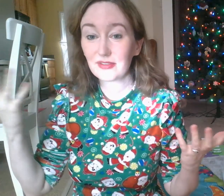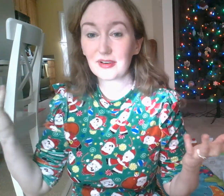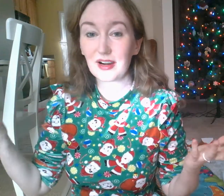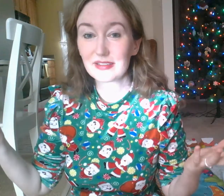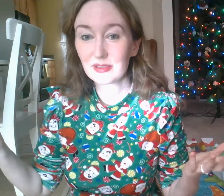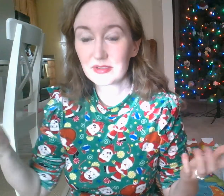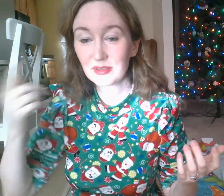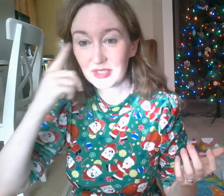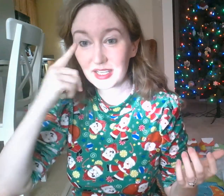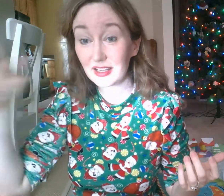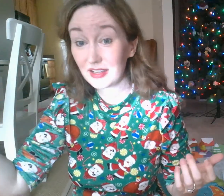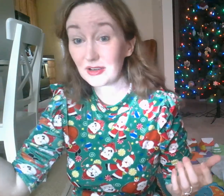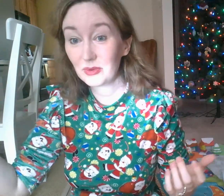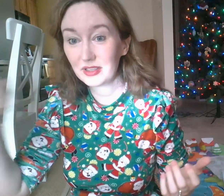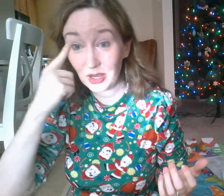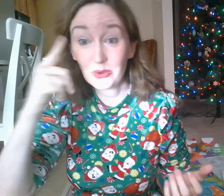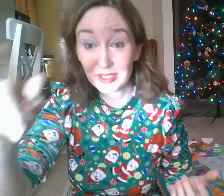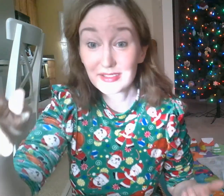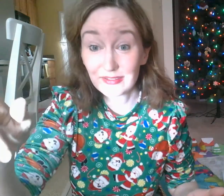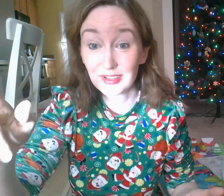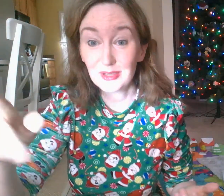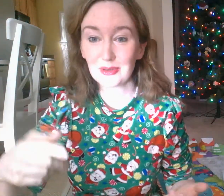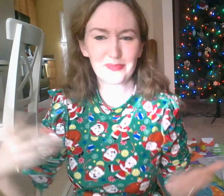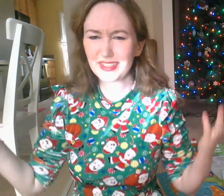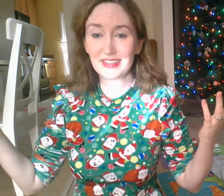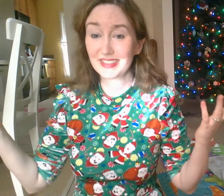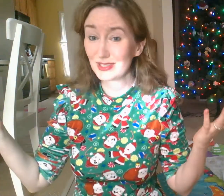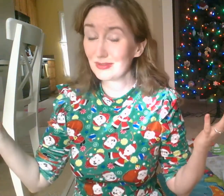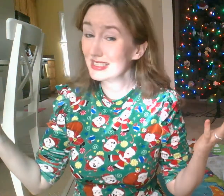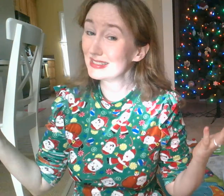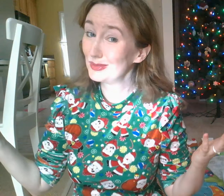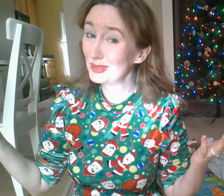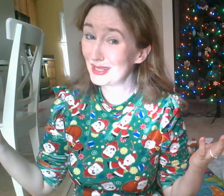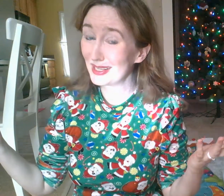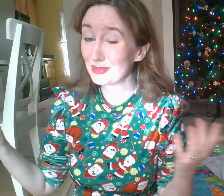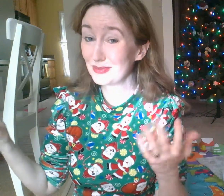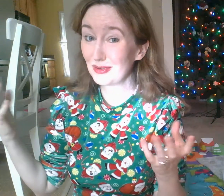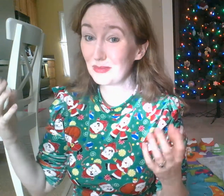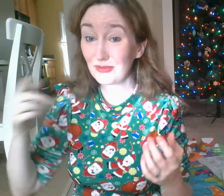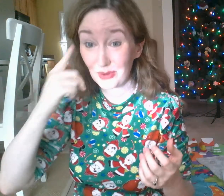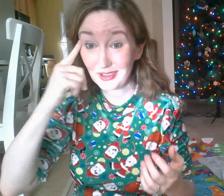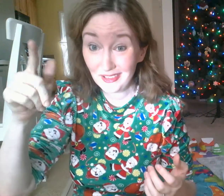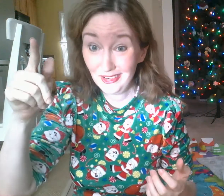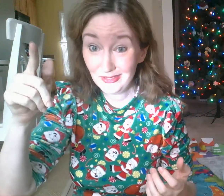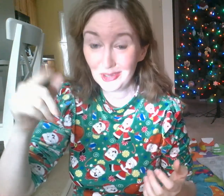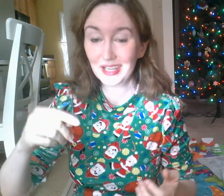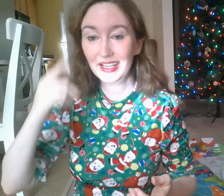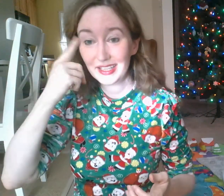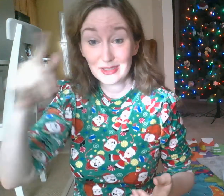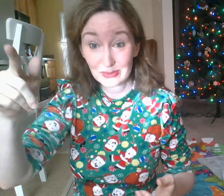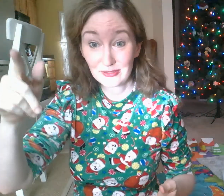for her costume or something, and I lent her one, like, oh, this is for you. That's really stupid, but it helps me remember for. Like, oh, here's one for